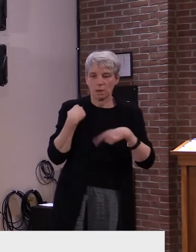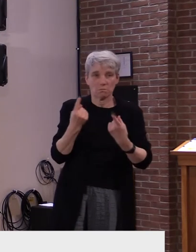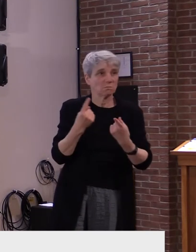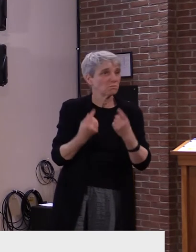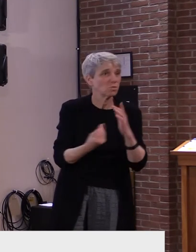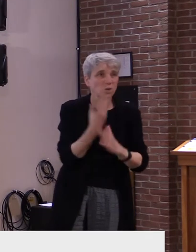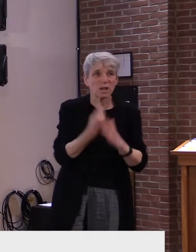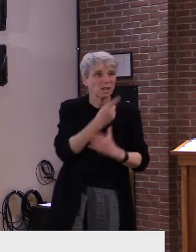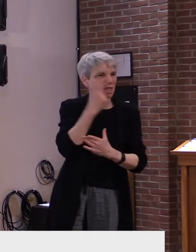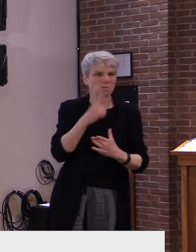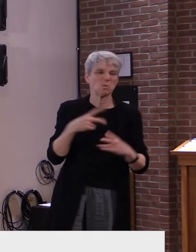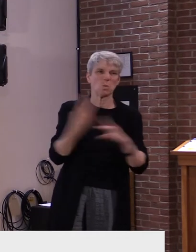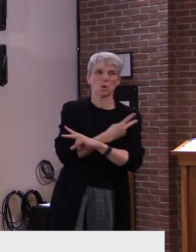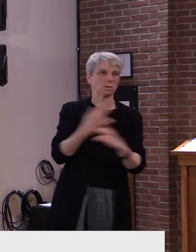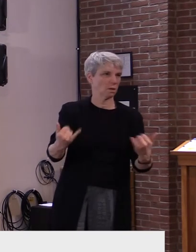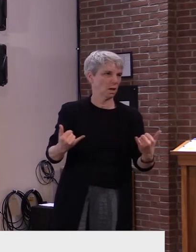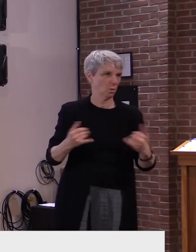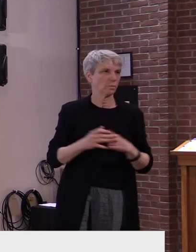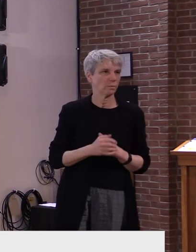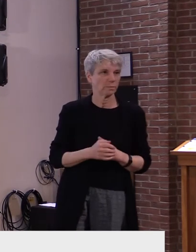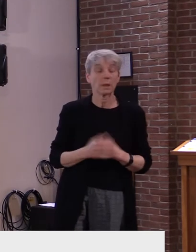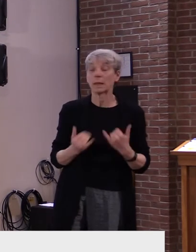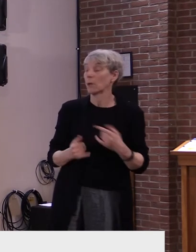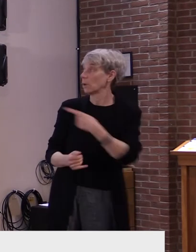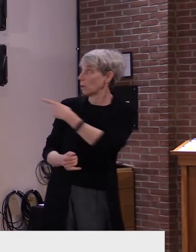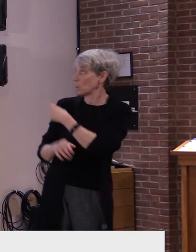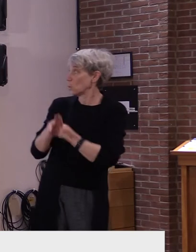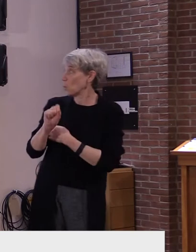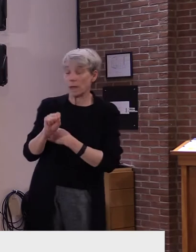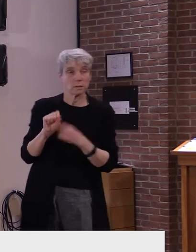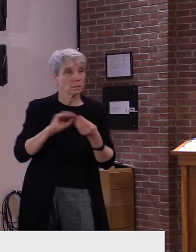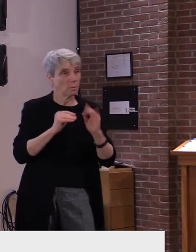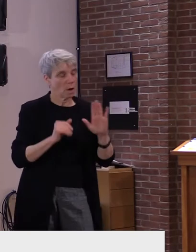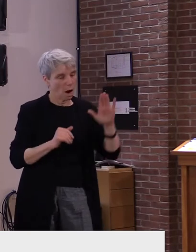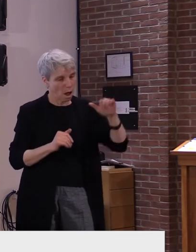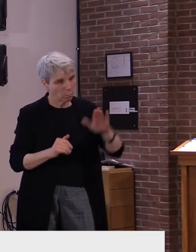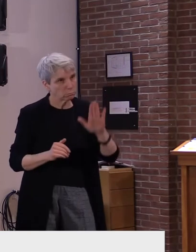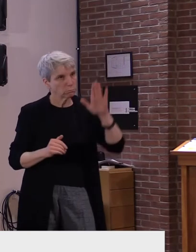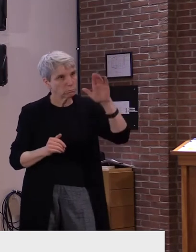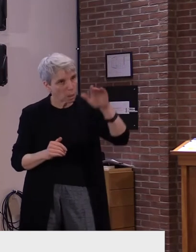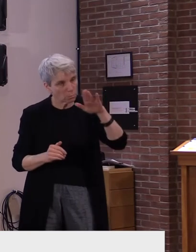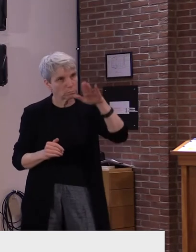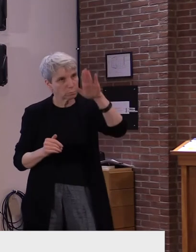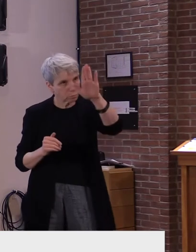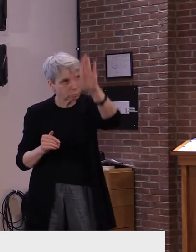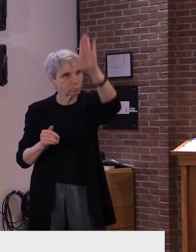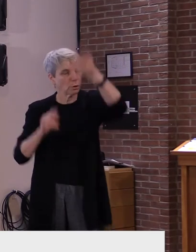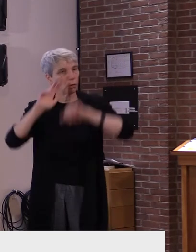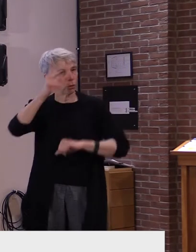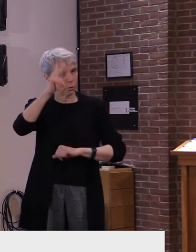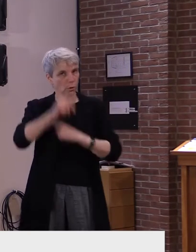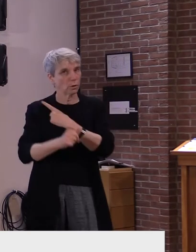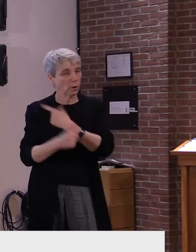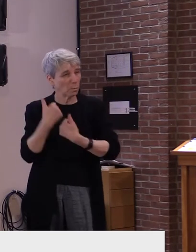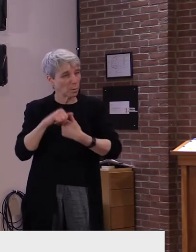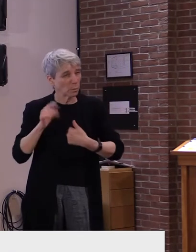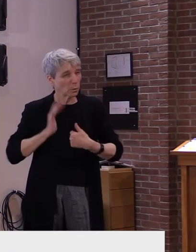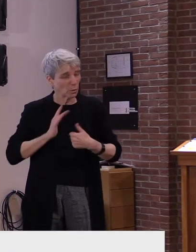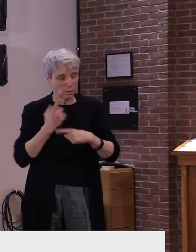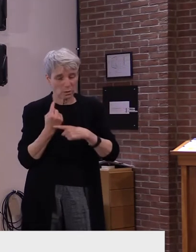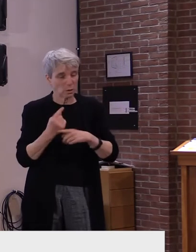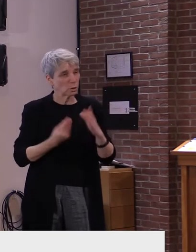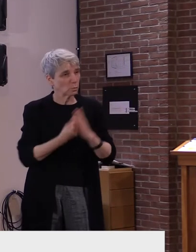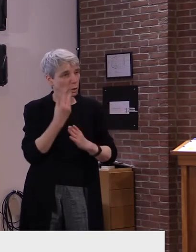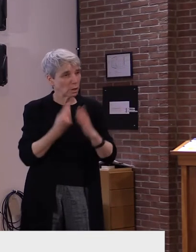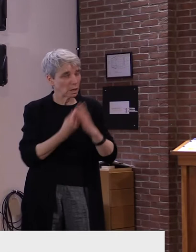the next slide shows the u.s case curve again just the same point but shown a different way you can see back in the spring we averaged about